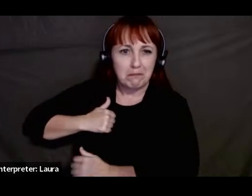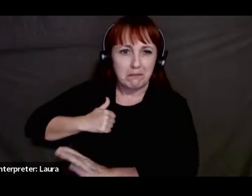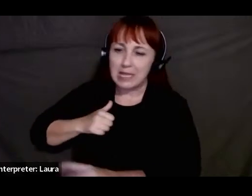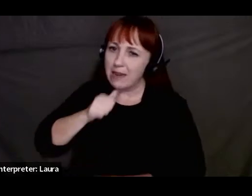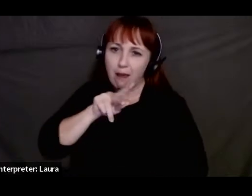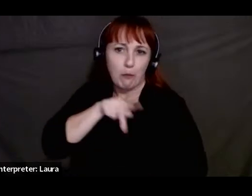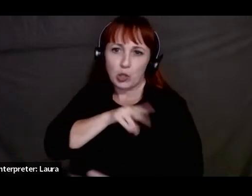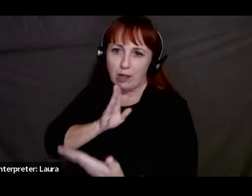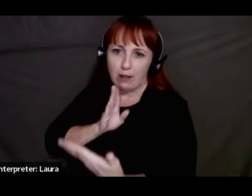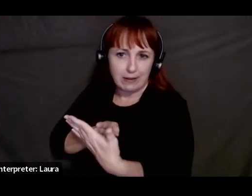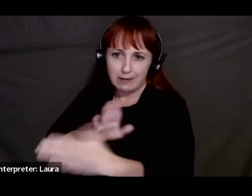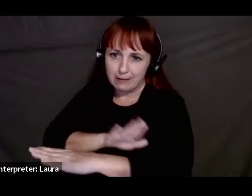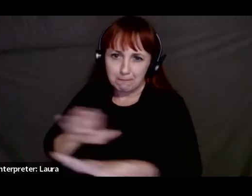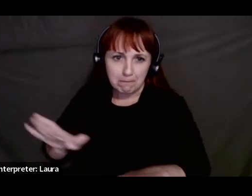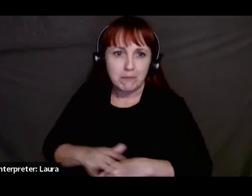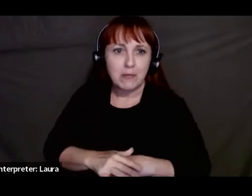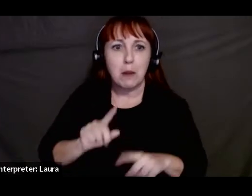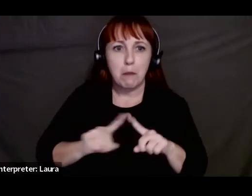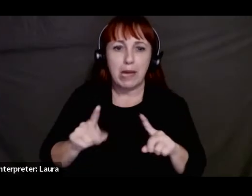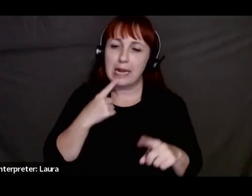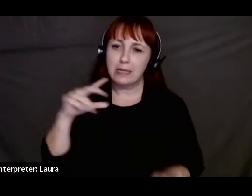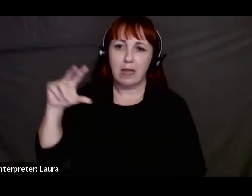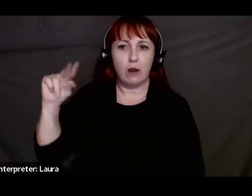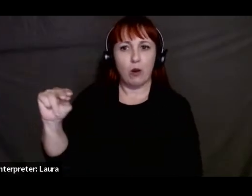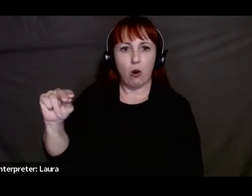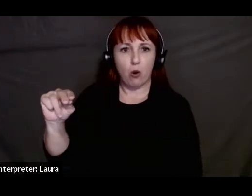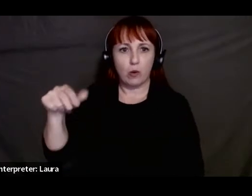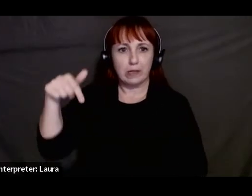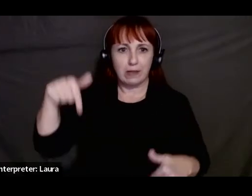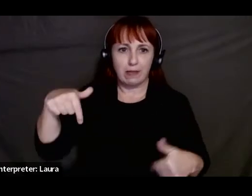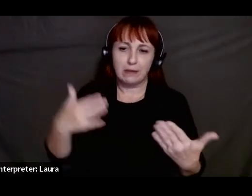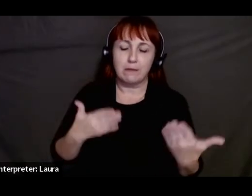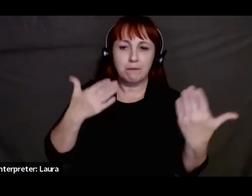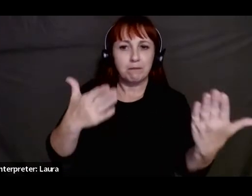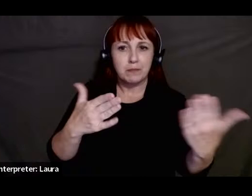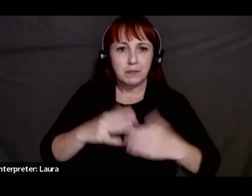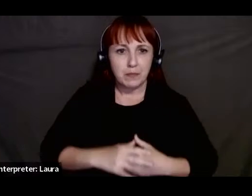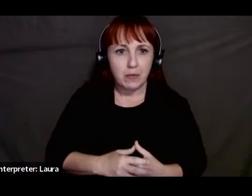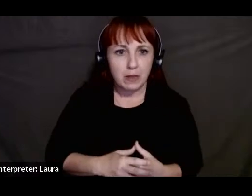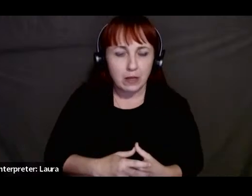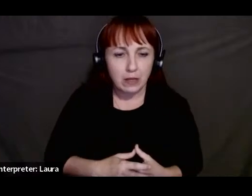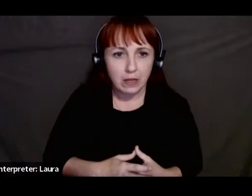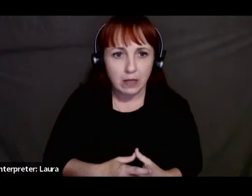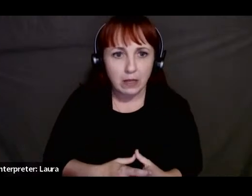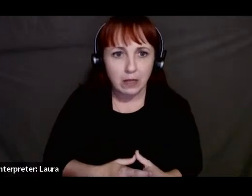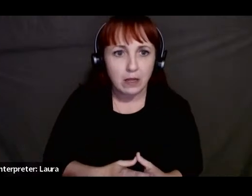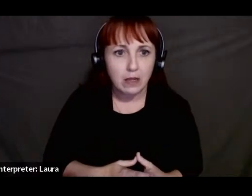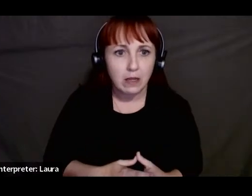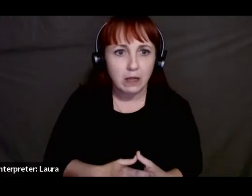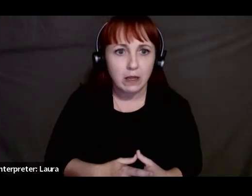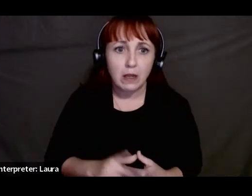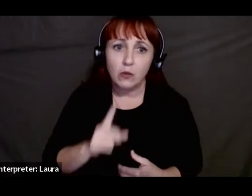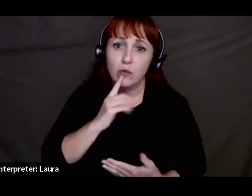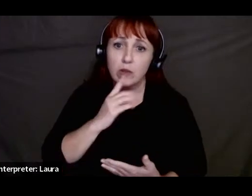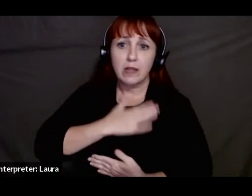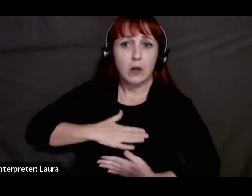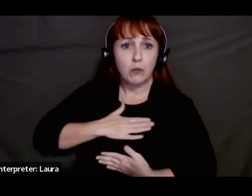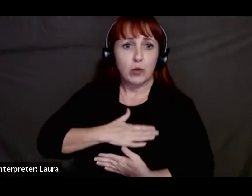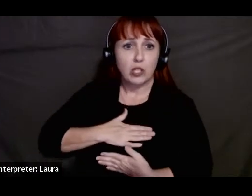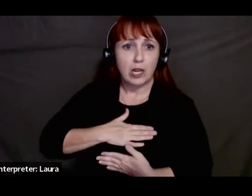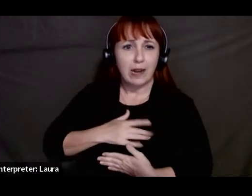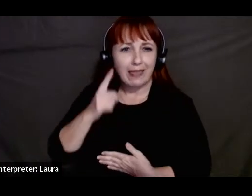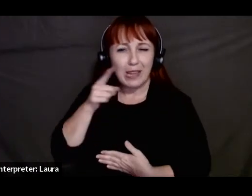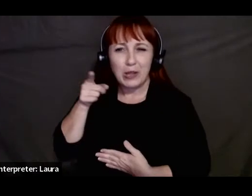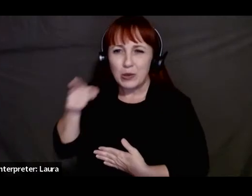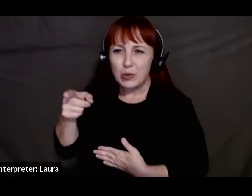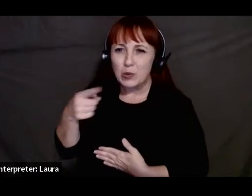personal. But I do say no to a new lease. I really appreciate what I think it was you